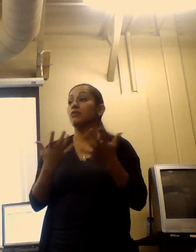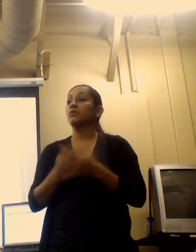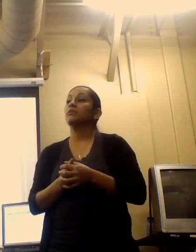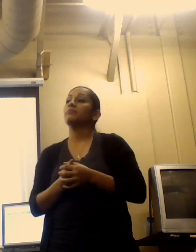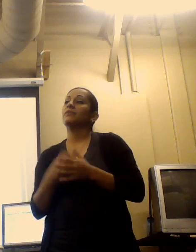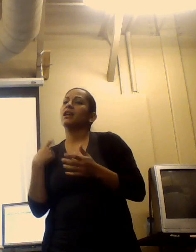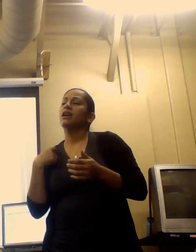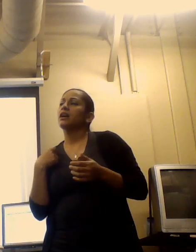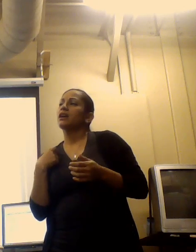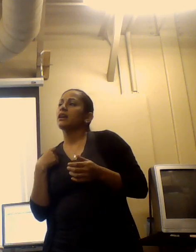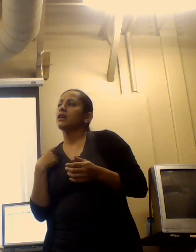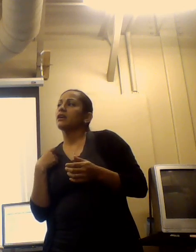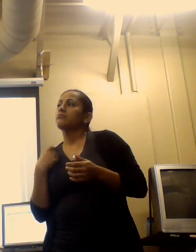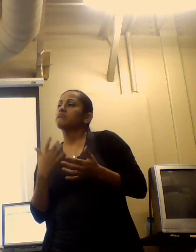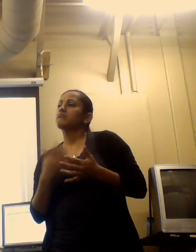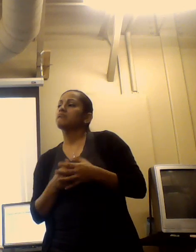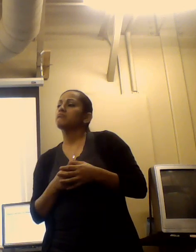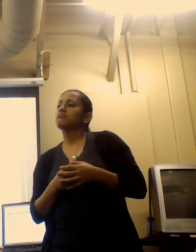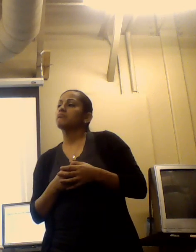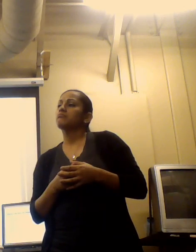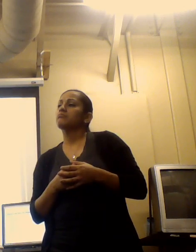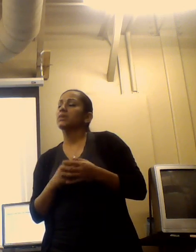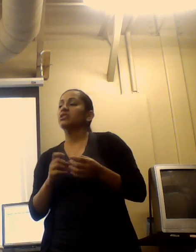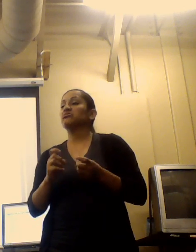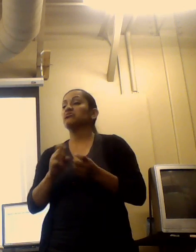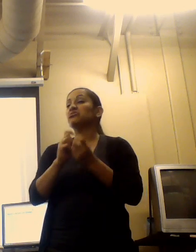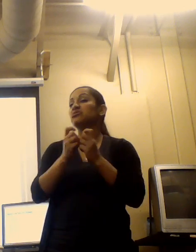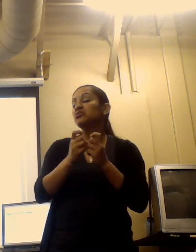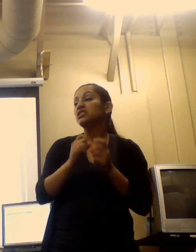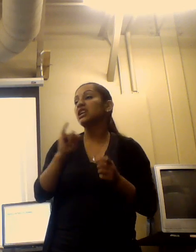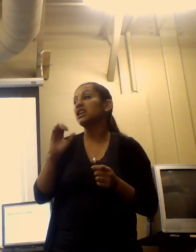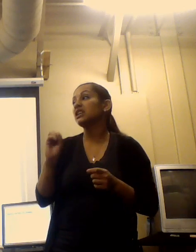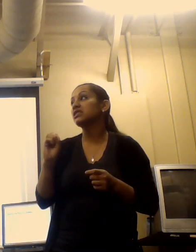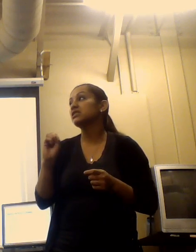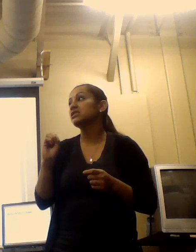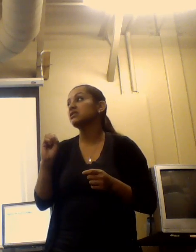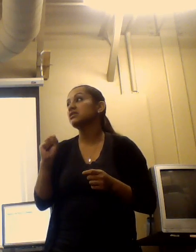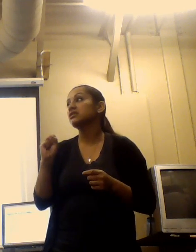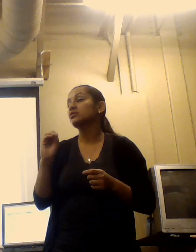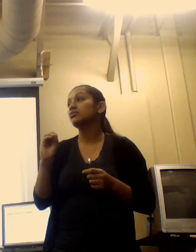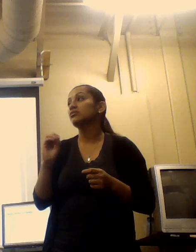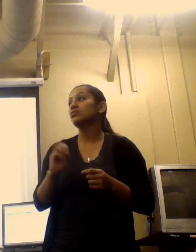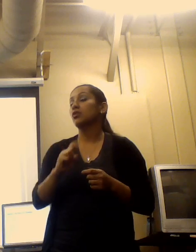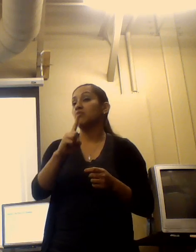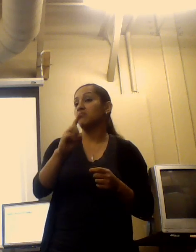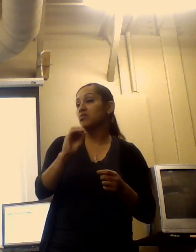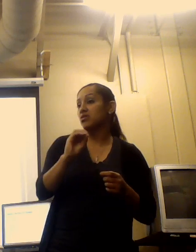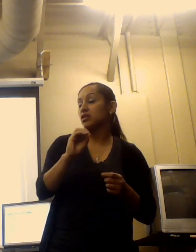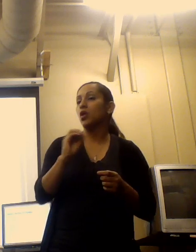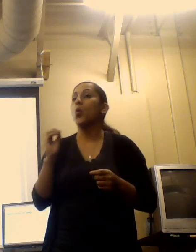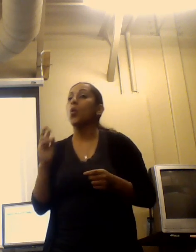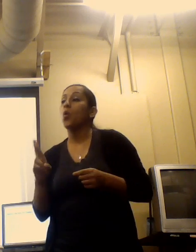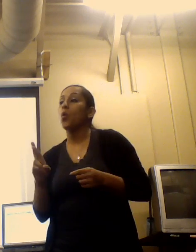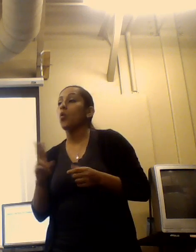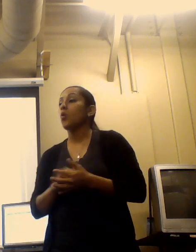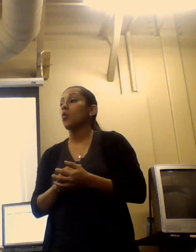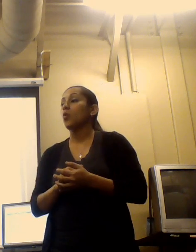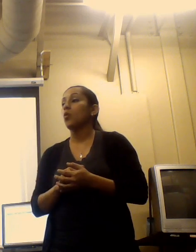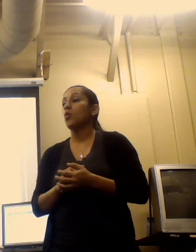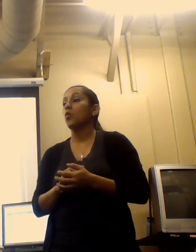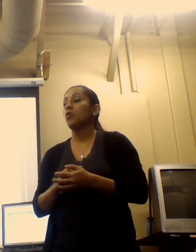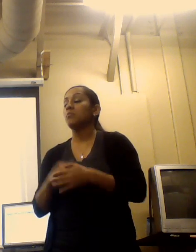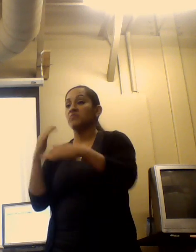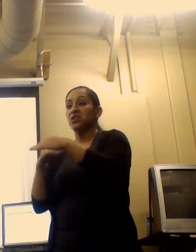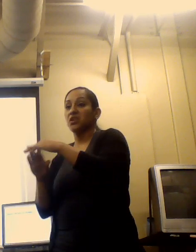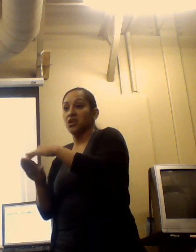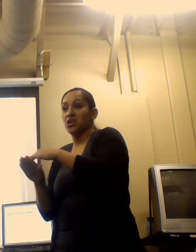then shooting at ISO 100, and then I can walk outside or walk inside, to a dark room, and